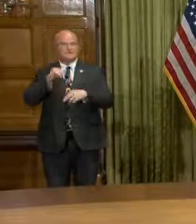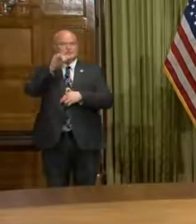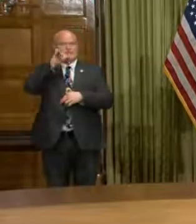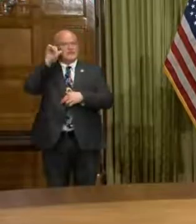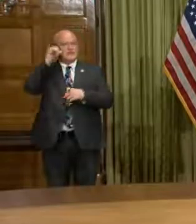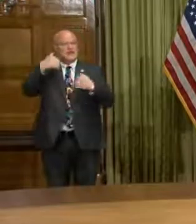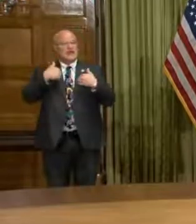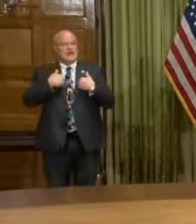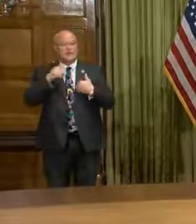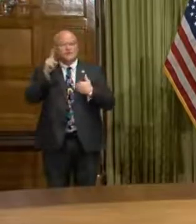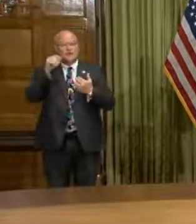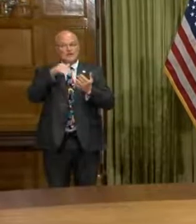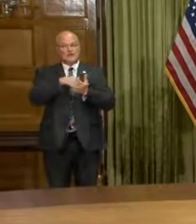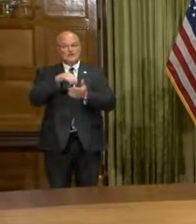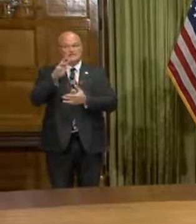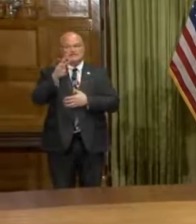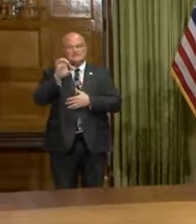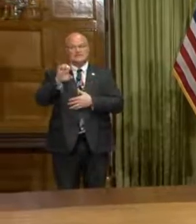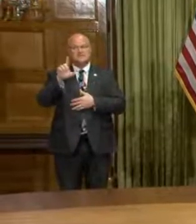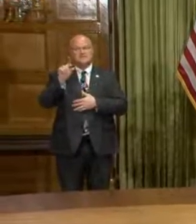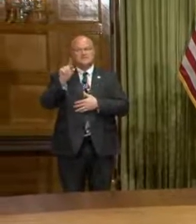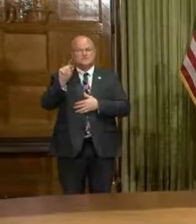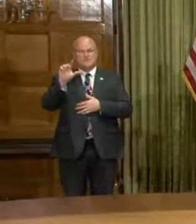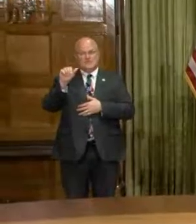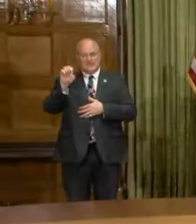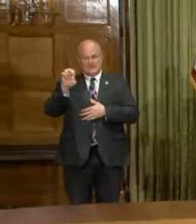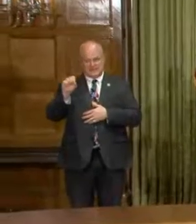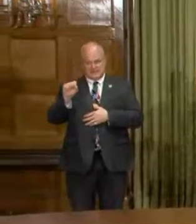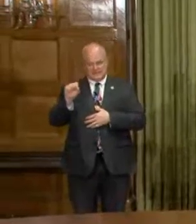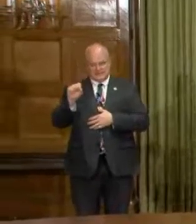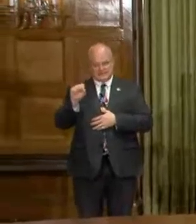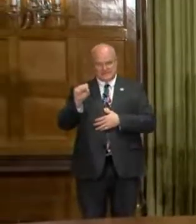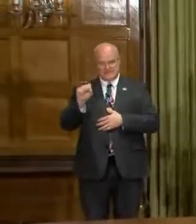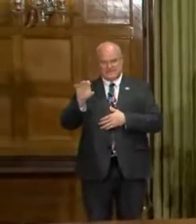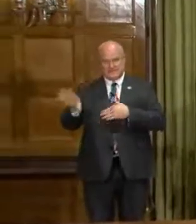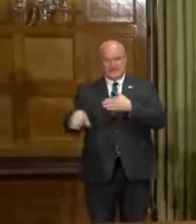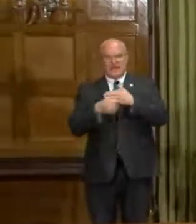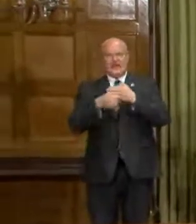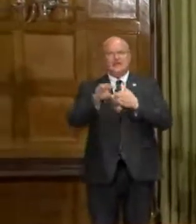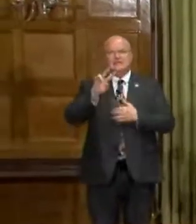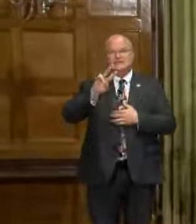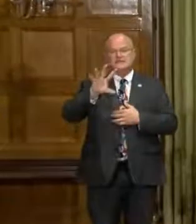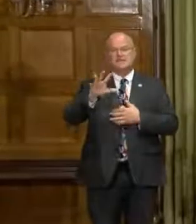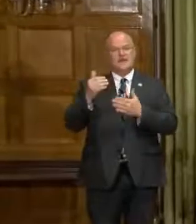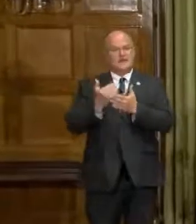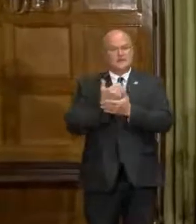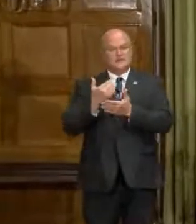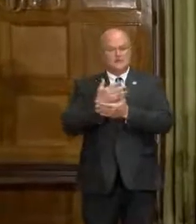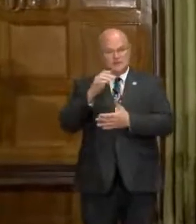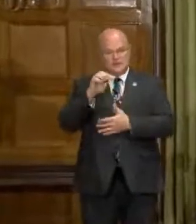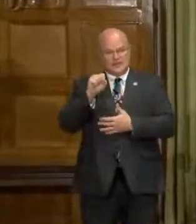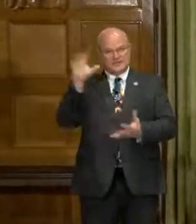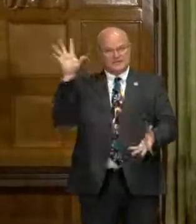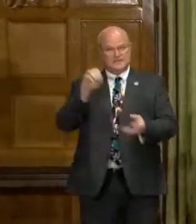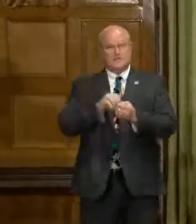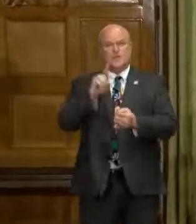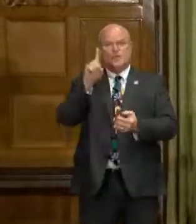Yesterday we had 1,620 cases. We add to that 75 new cases for a total